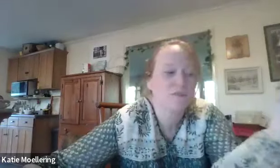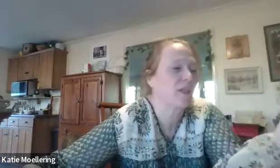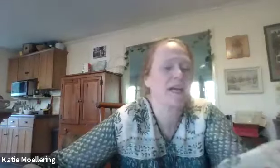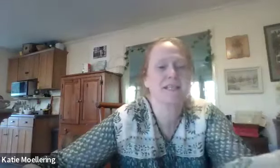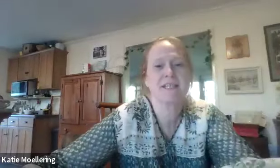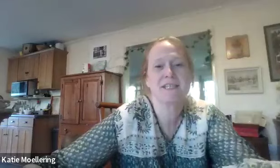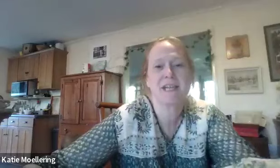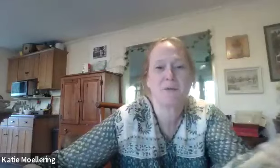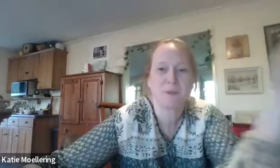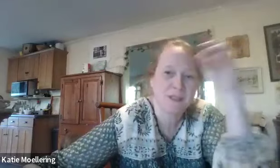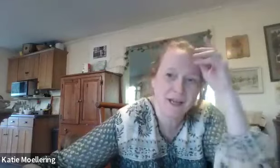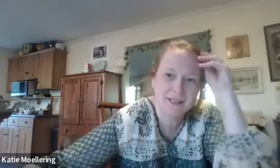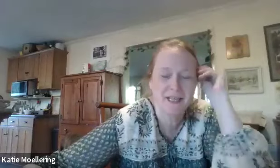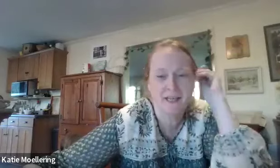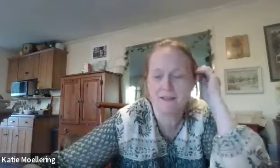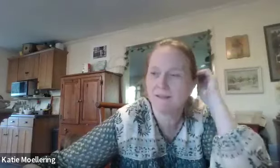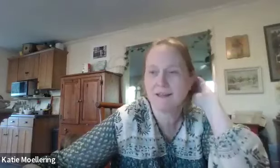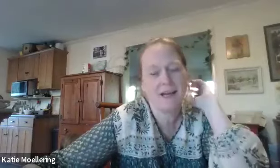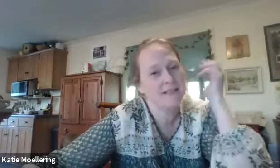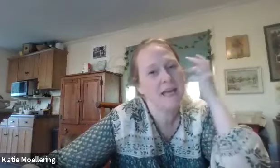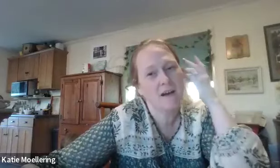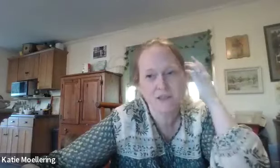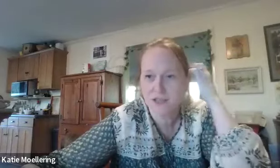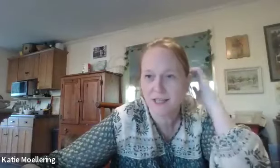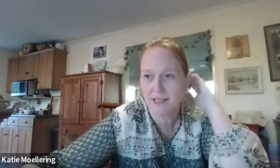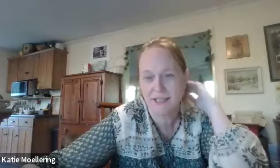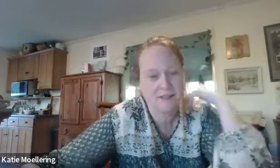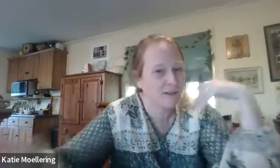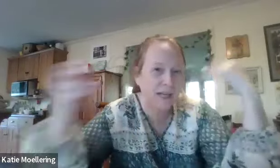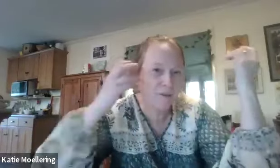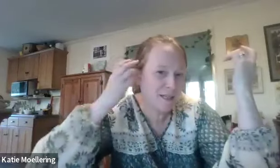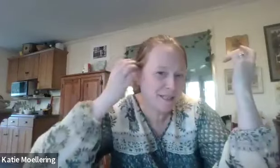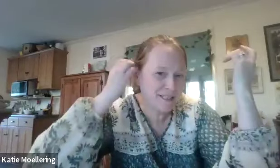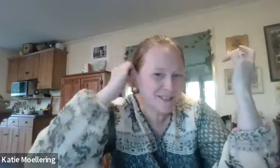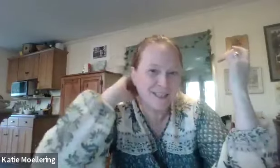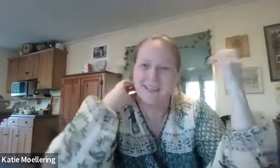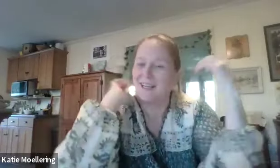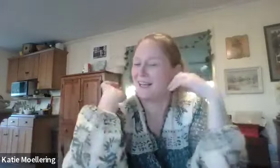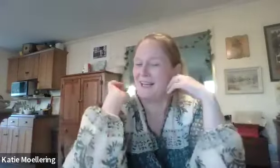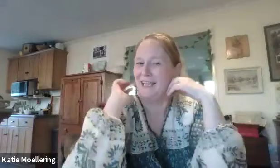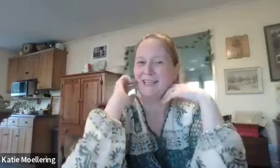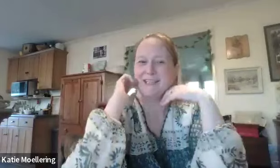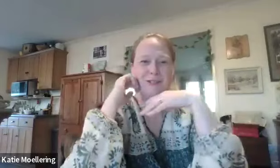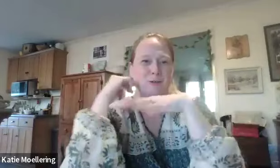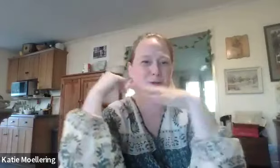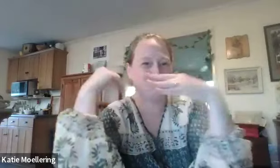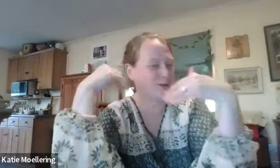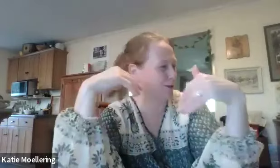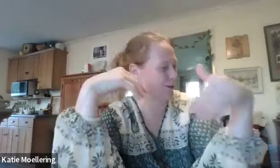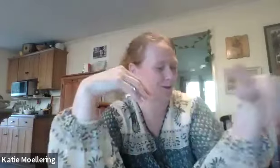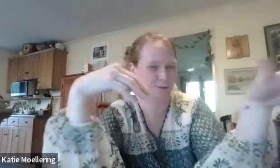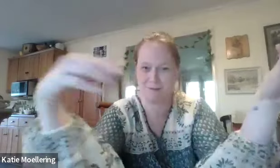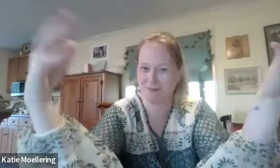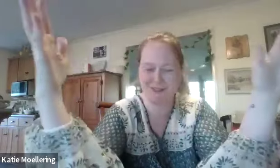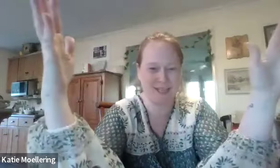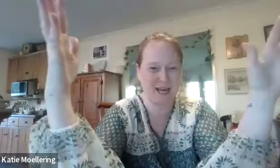of classes that I realized that ASL is just like any other language, and your